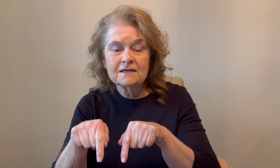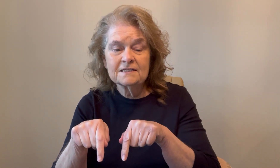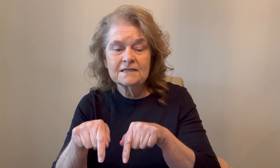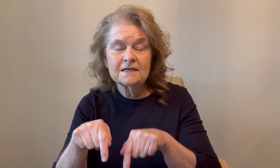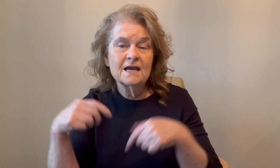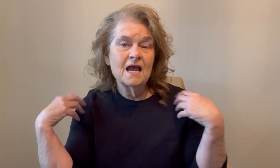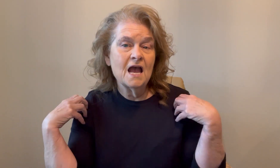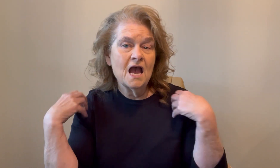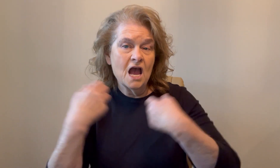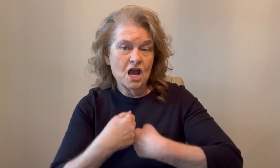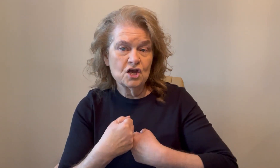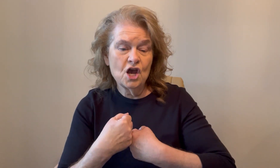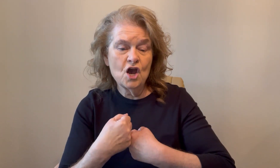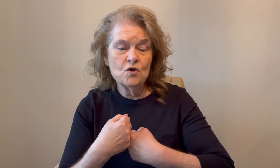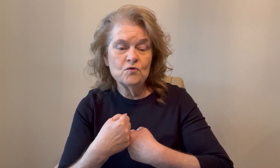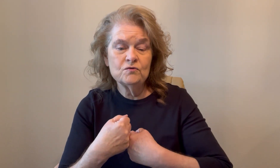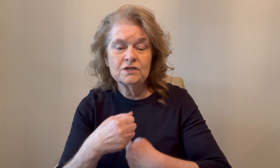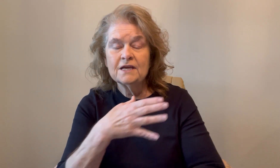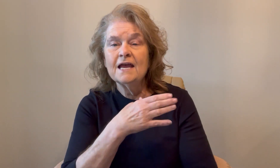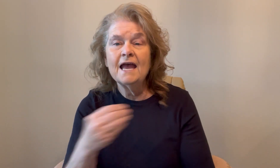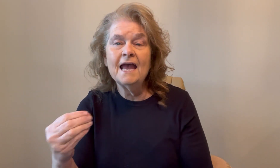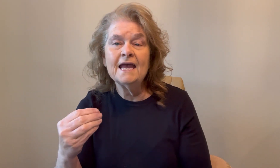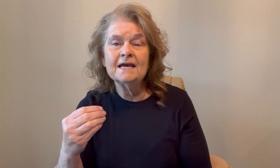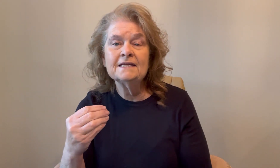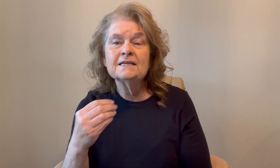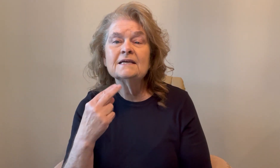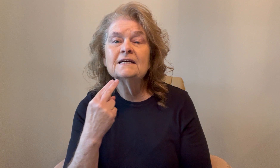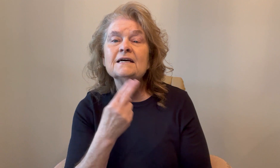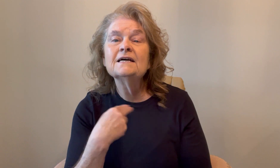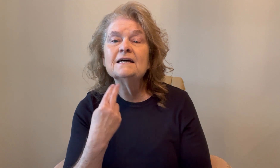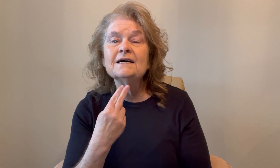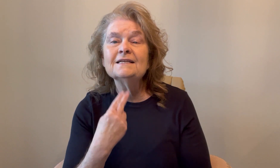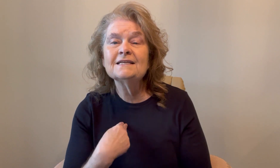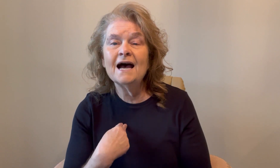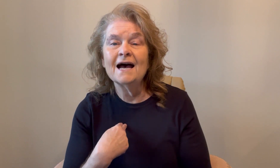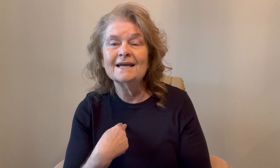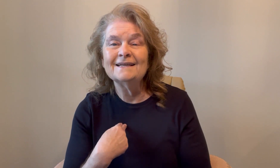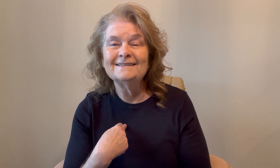socks, coat, and a tie.